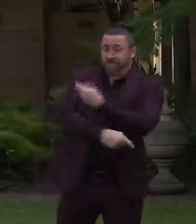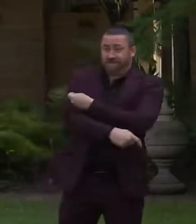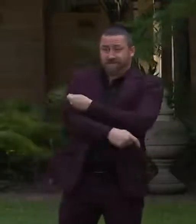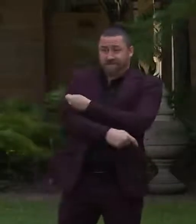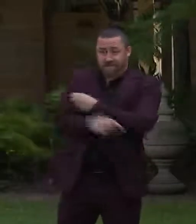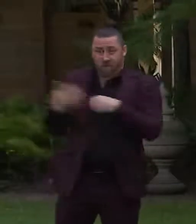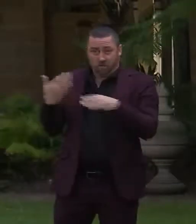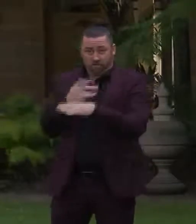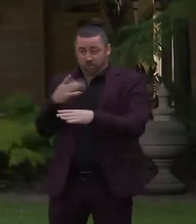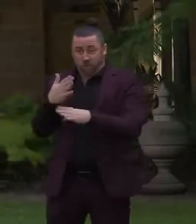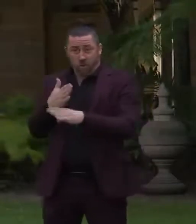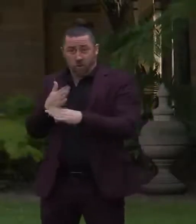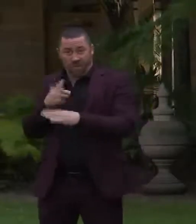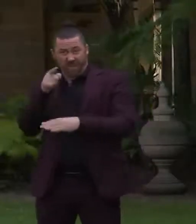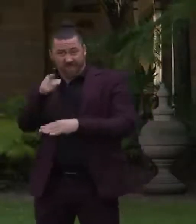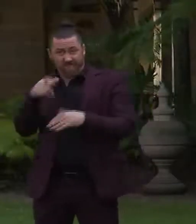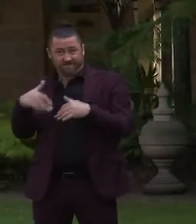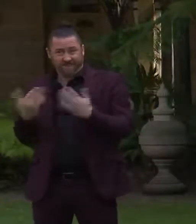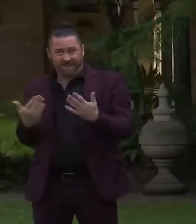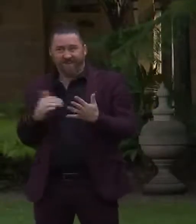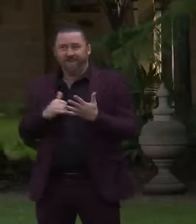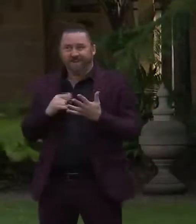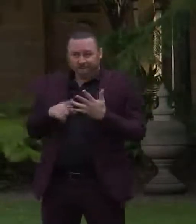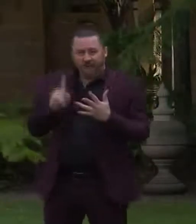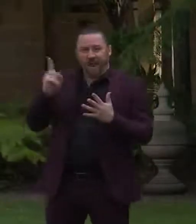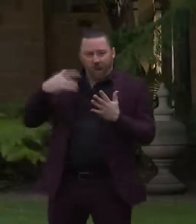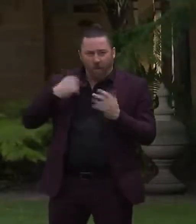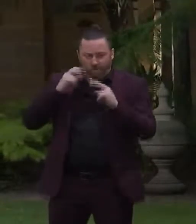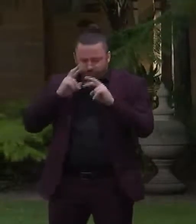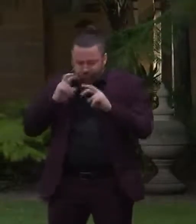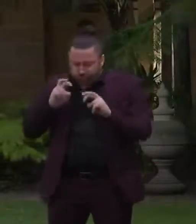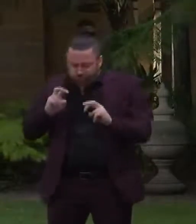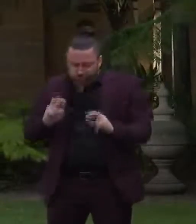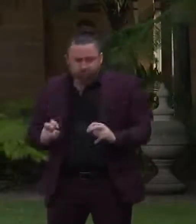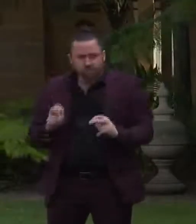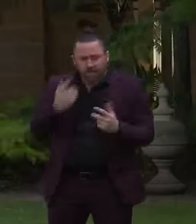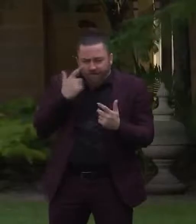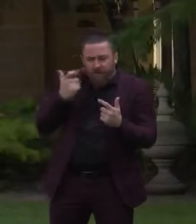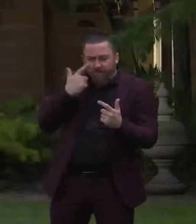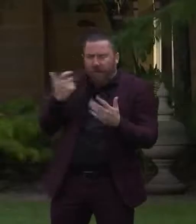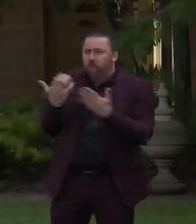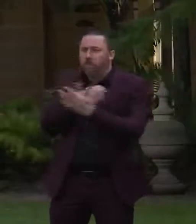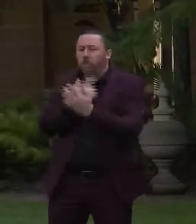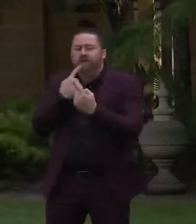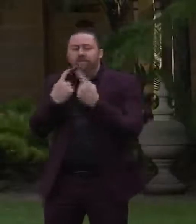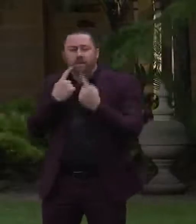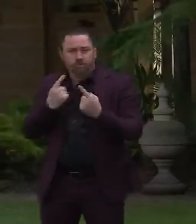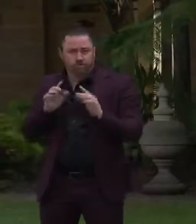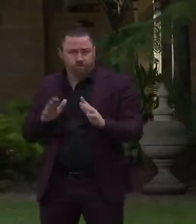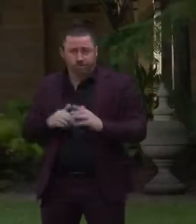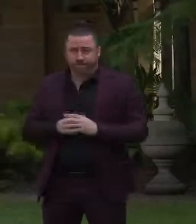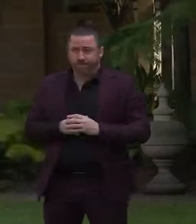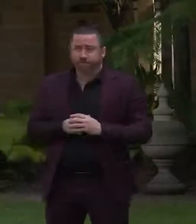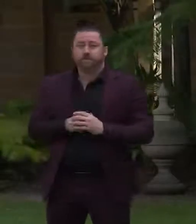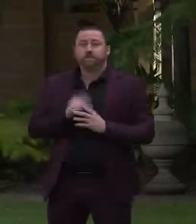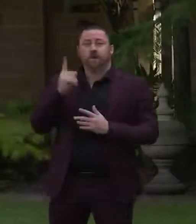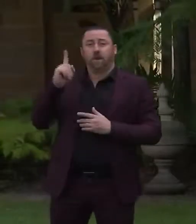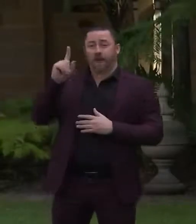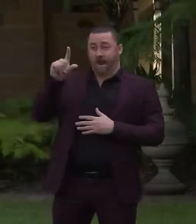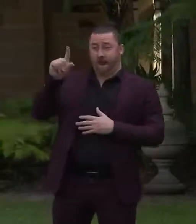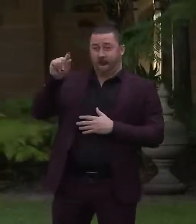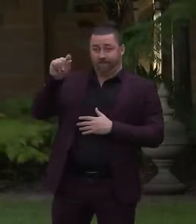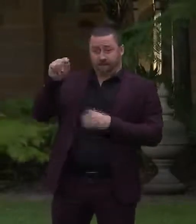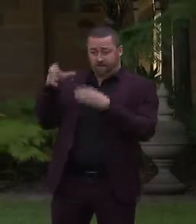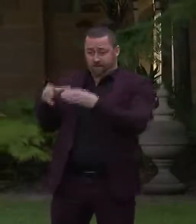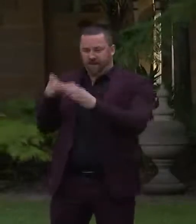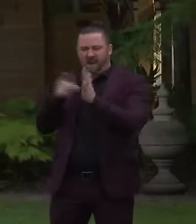working that shift. So we're just working through all of that at the moment, but that's very good news. So we now have 11 people